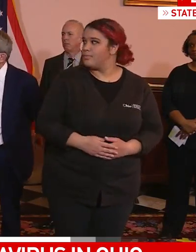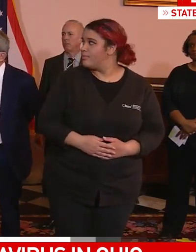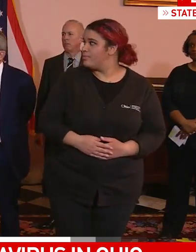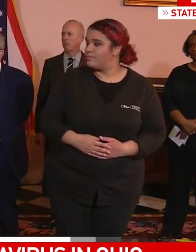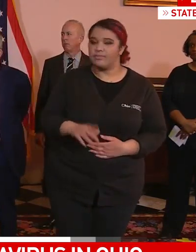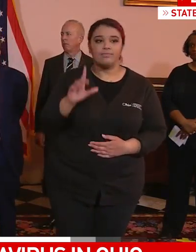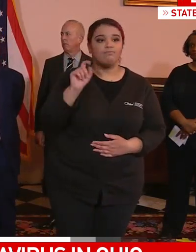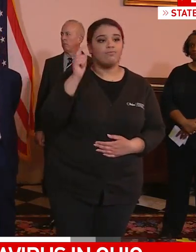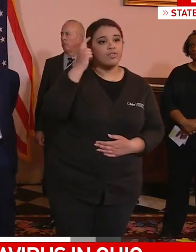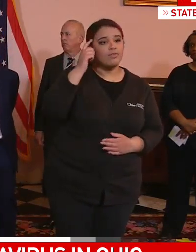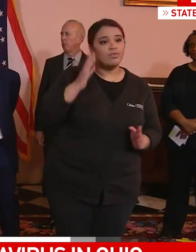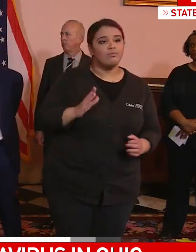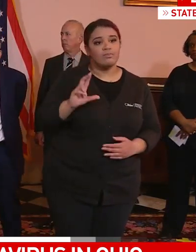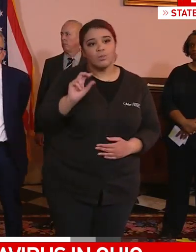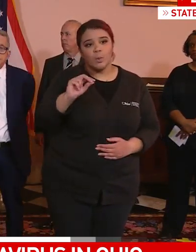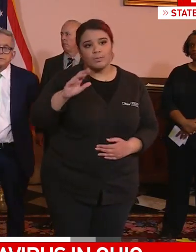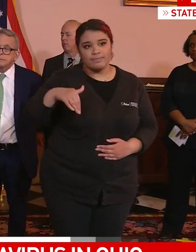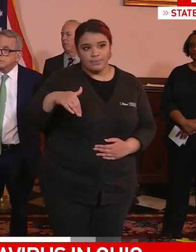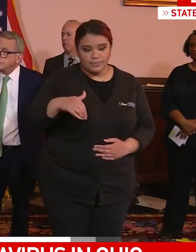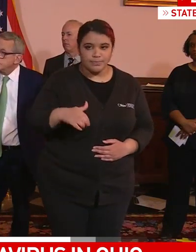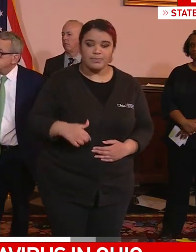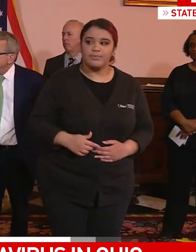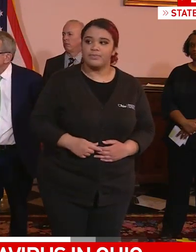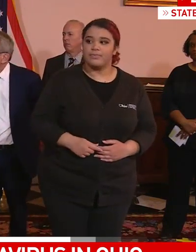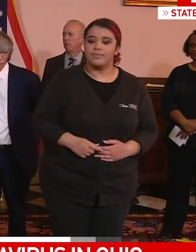I have not been, no.